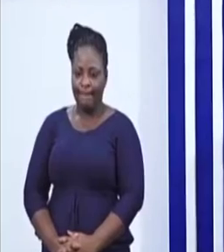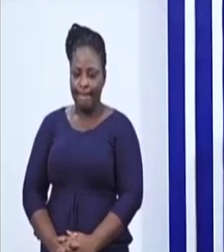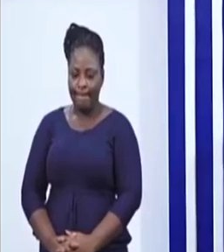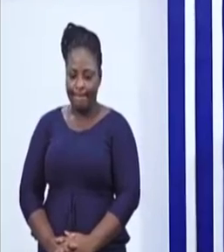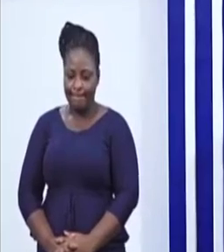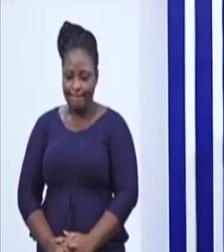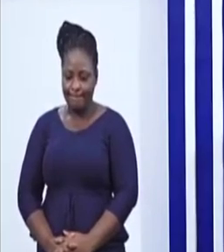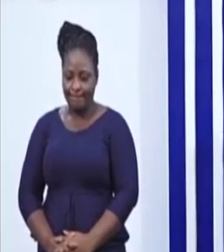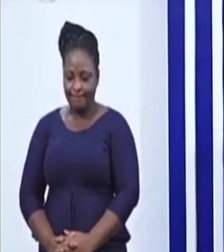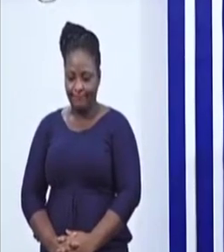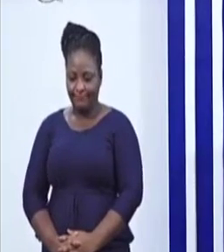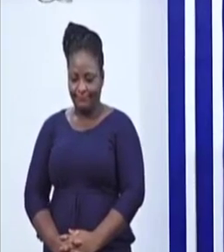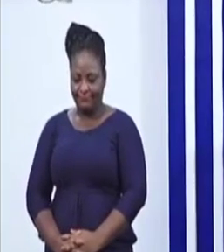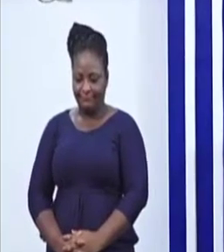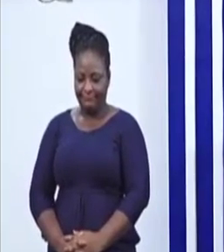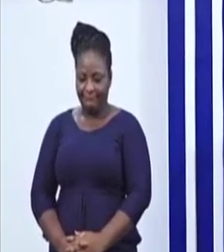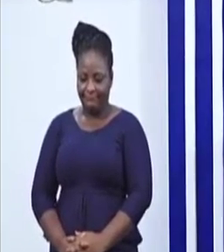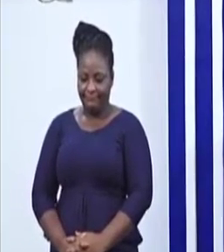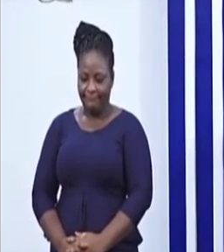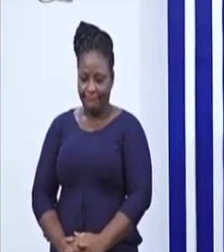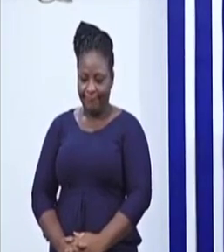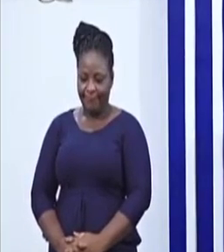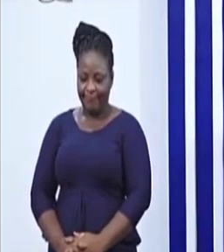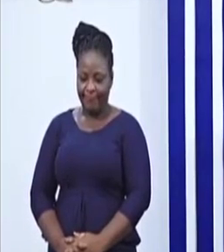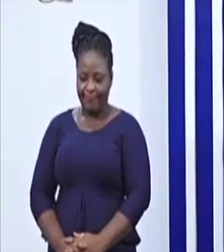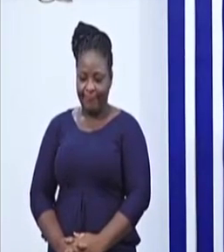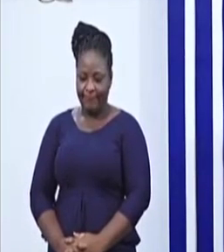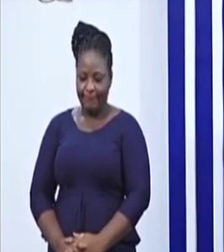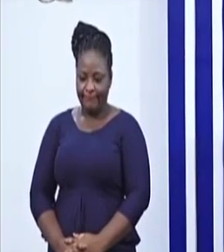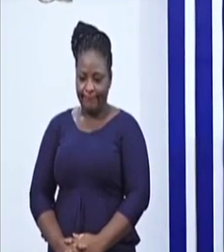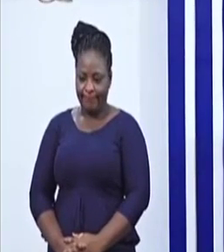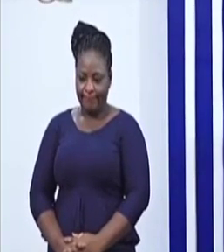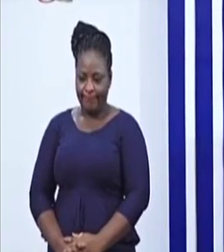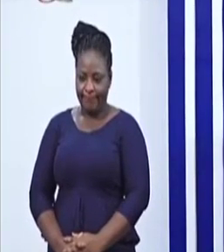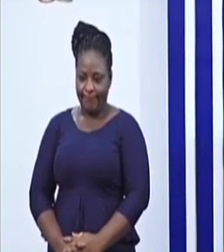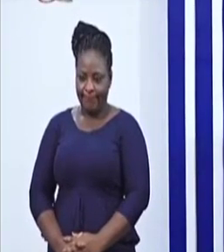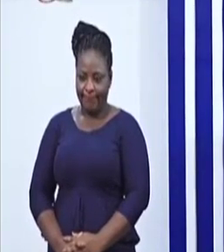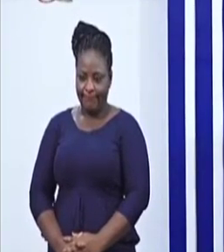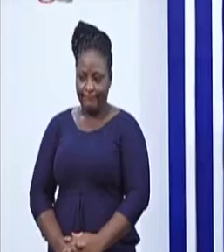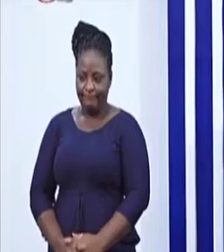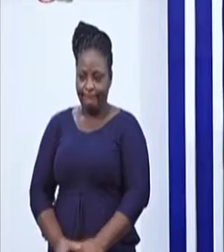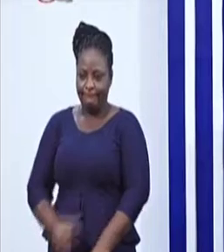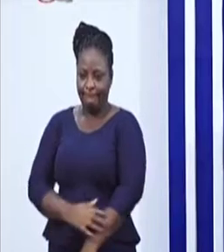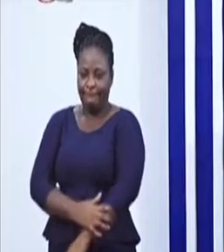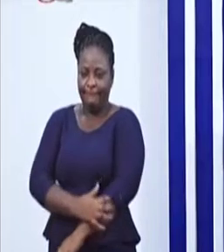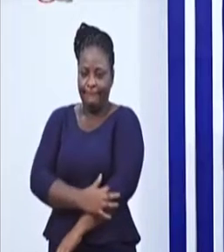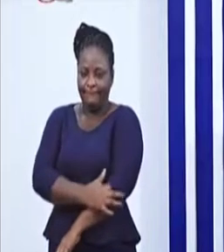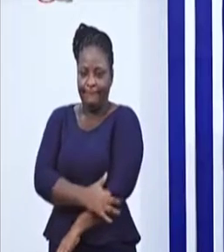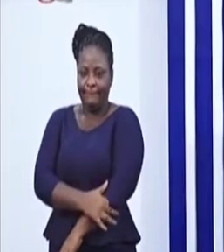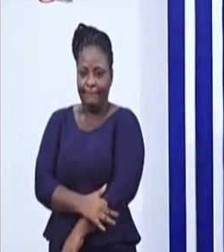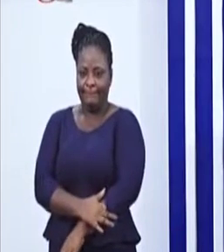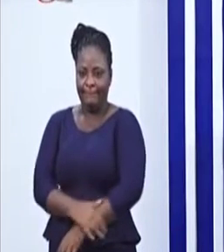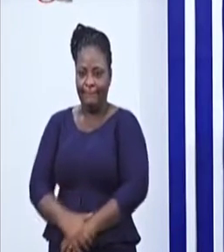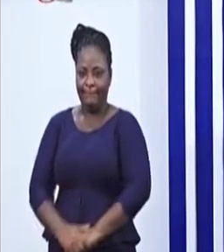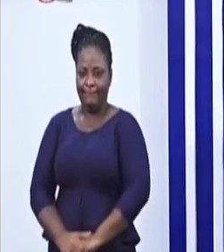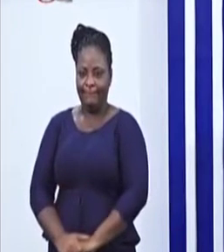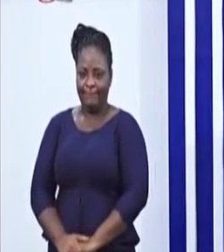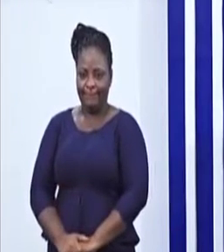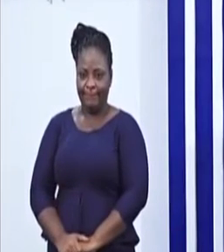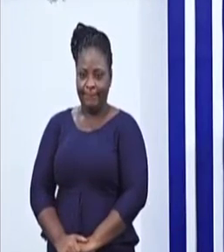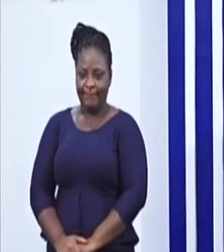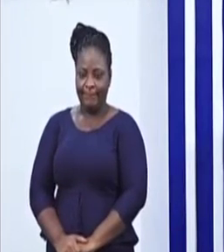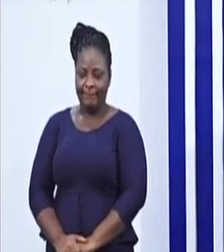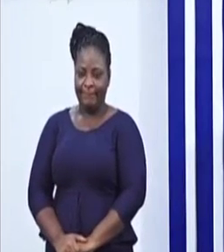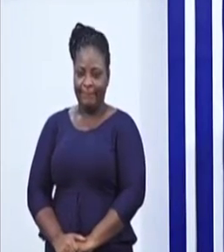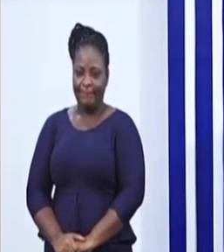fuba na dolala de la marantia okwiva na novia nana make udzaba mi akroshi fisha fi kana